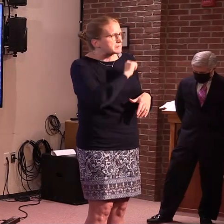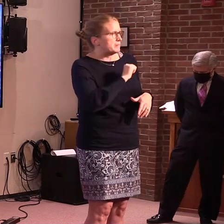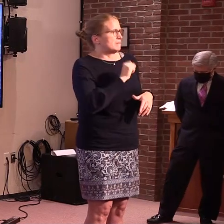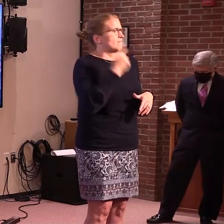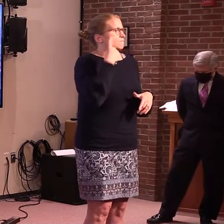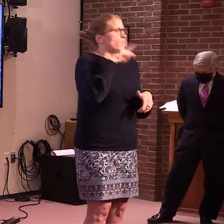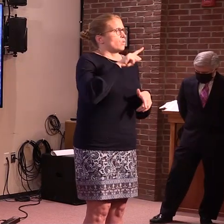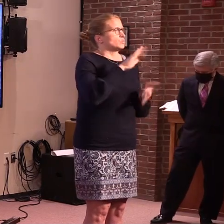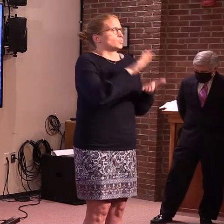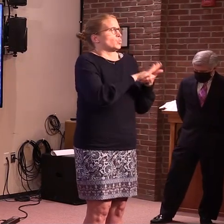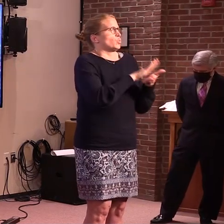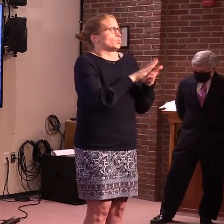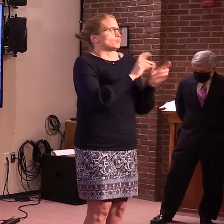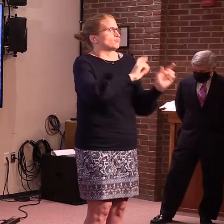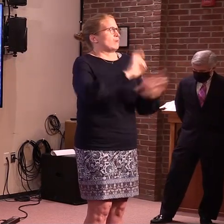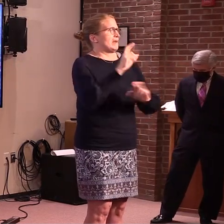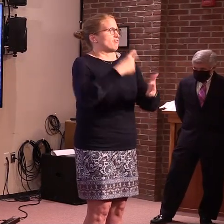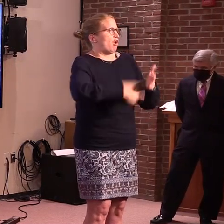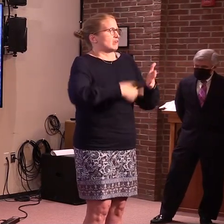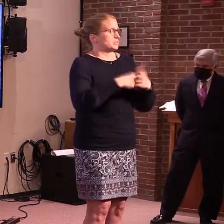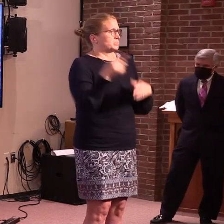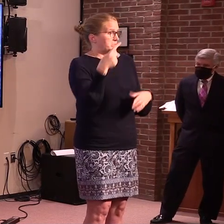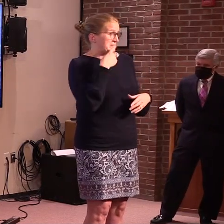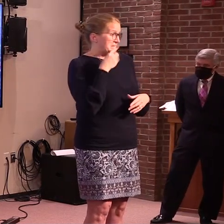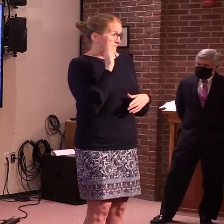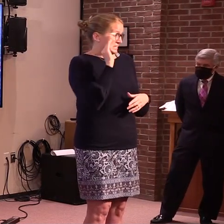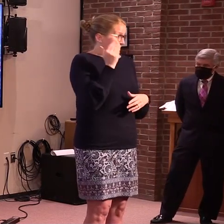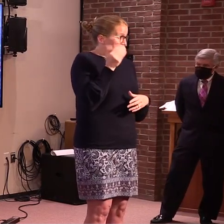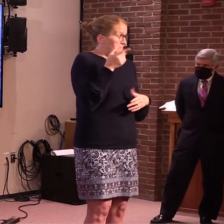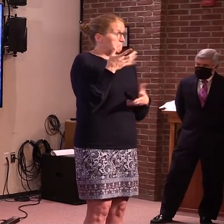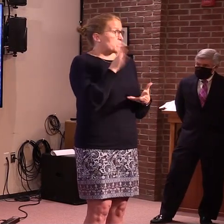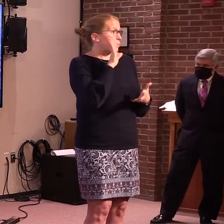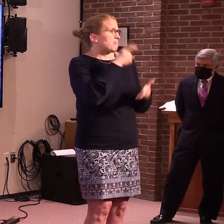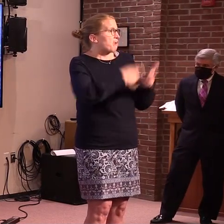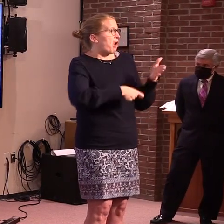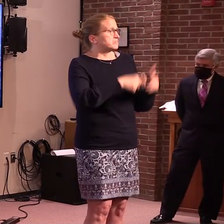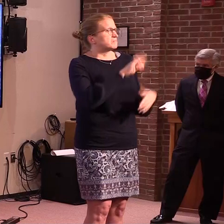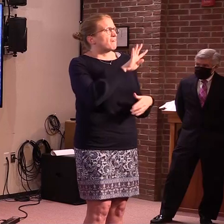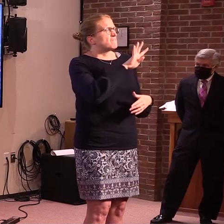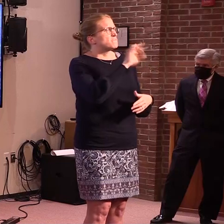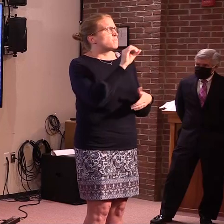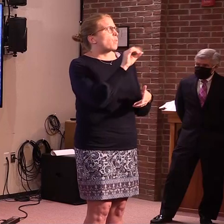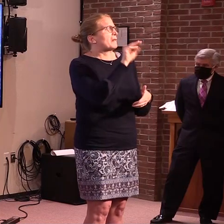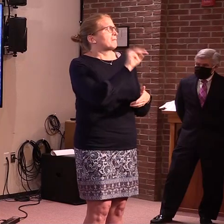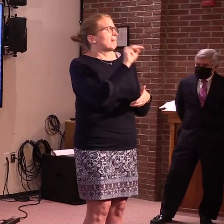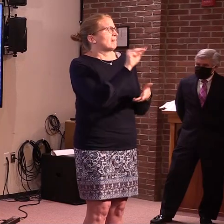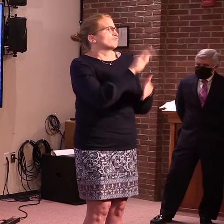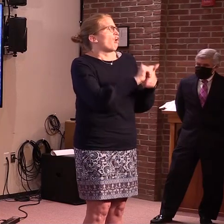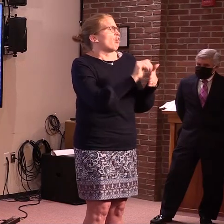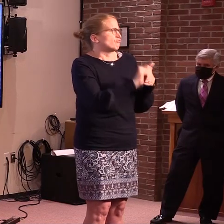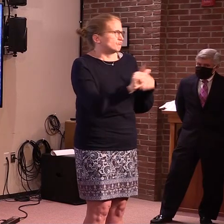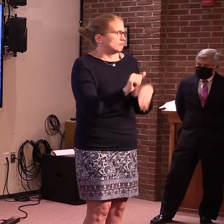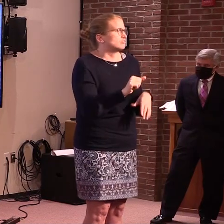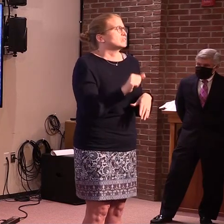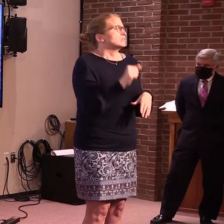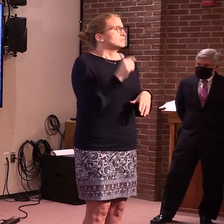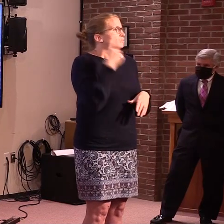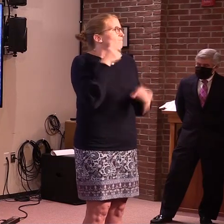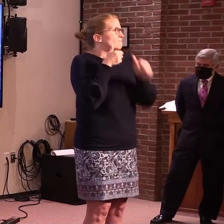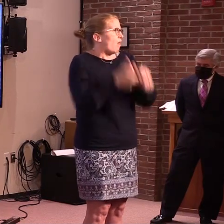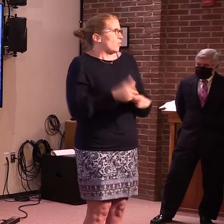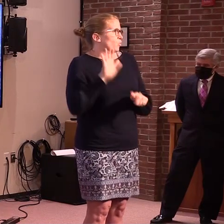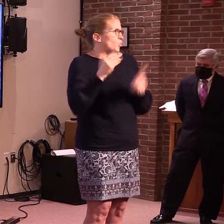prepare for reopening is about $40 million in terms of related costs with following this new